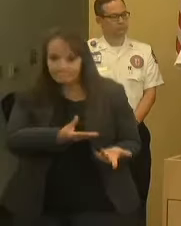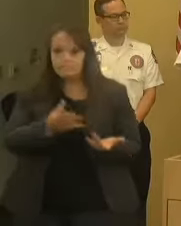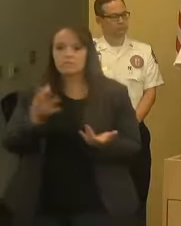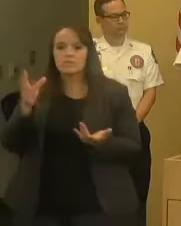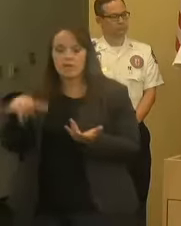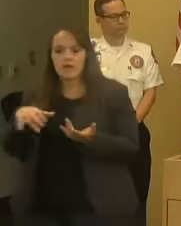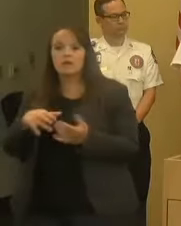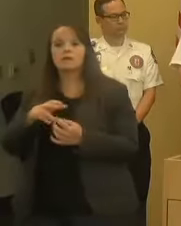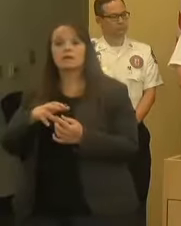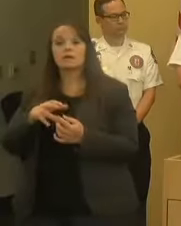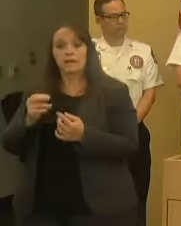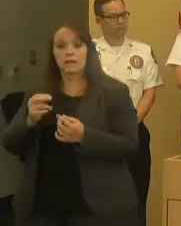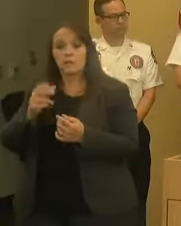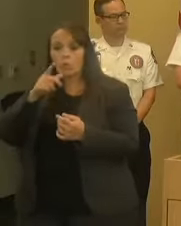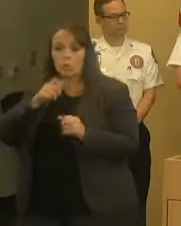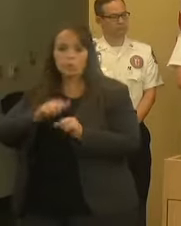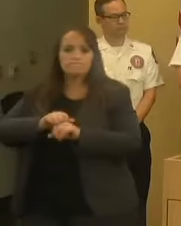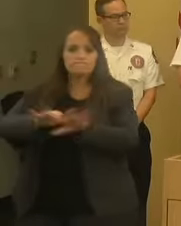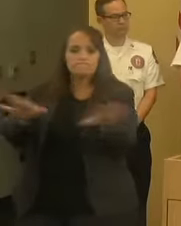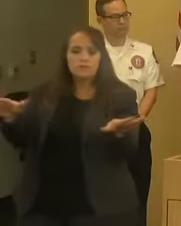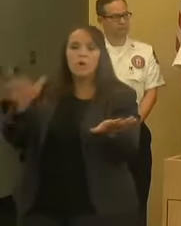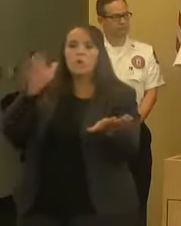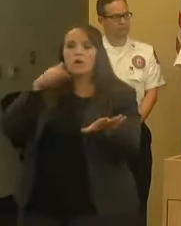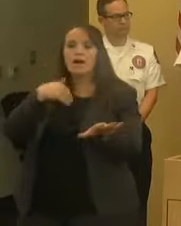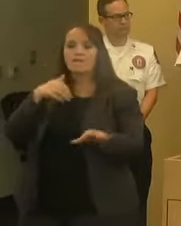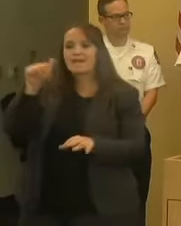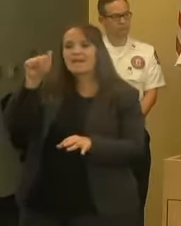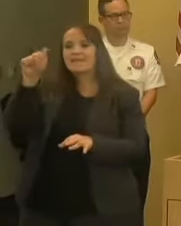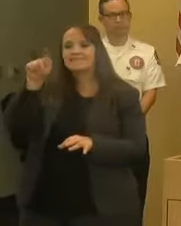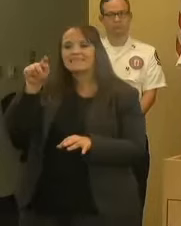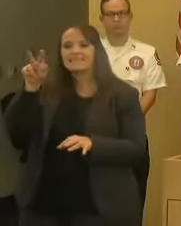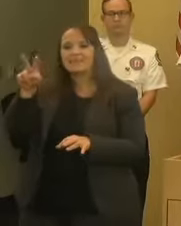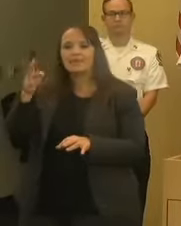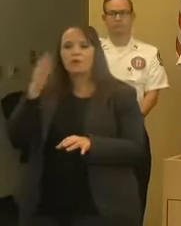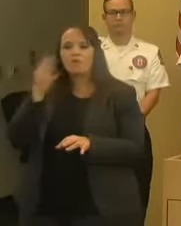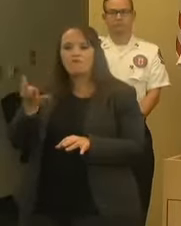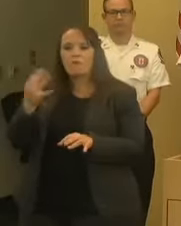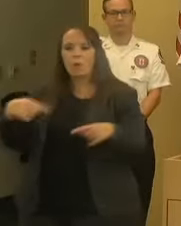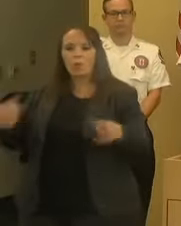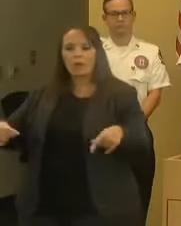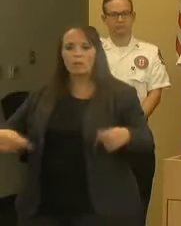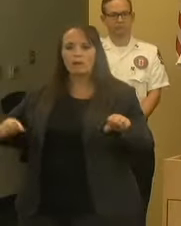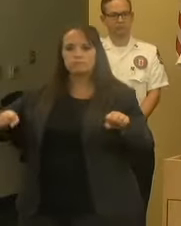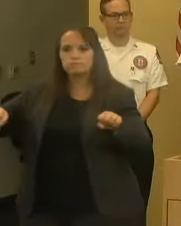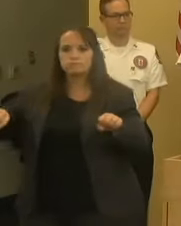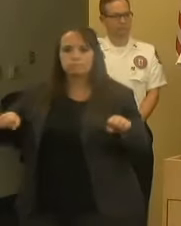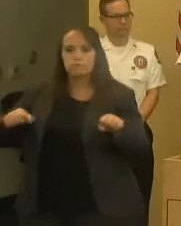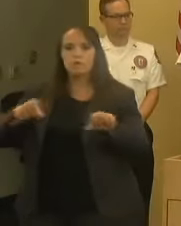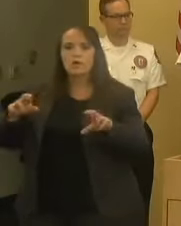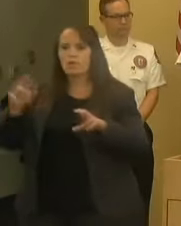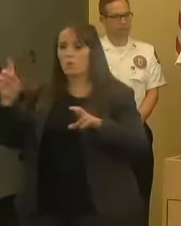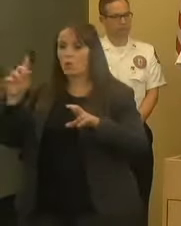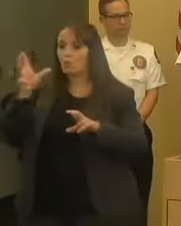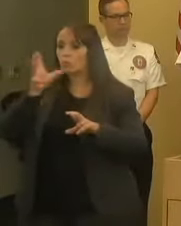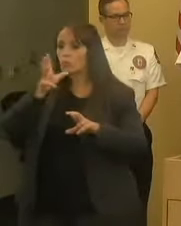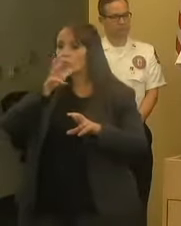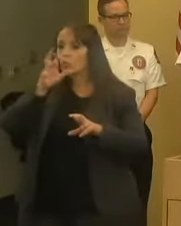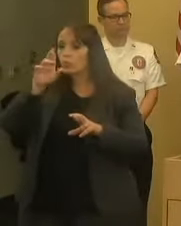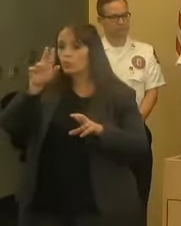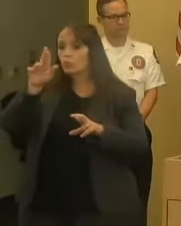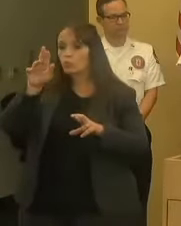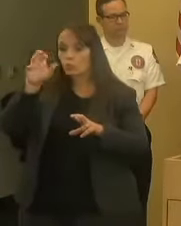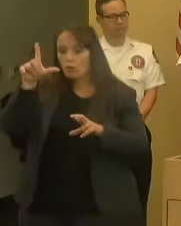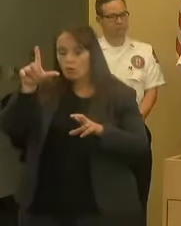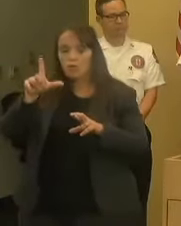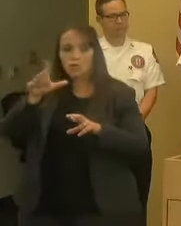Along with our deputies in the field, we will have ATVs stationed throughout the county, especially in the rural areas of the county. We'll also have boats